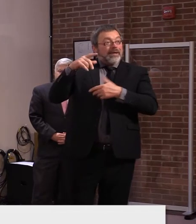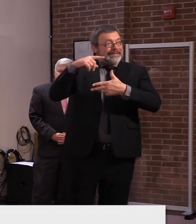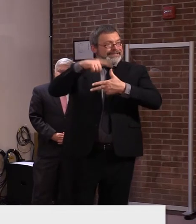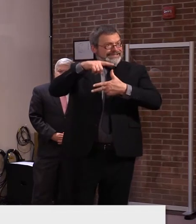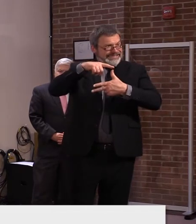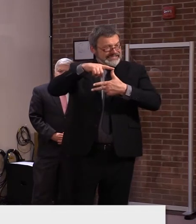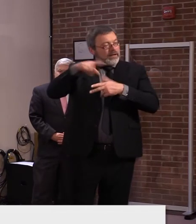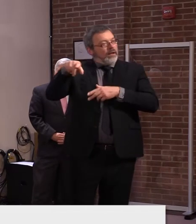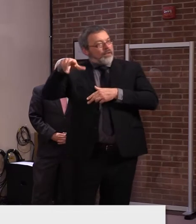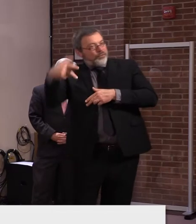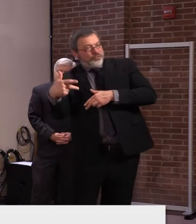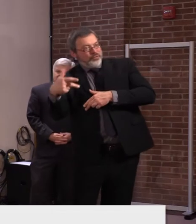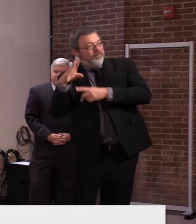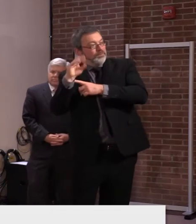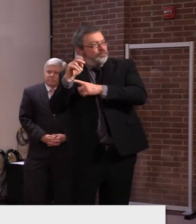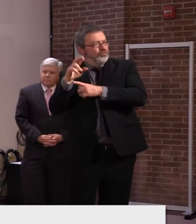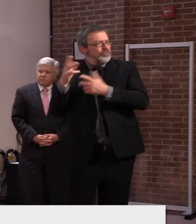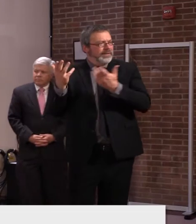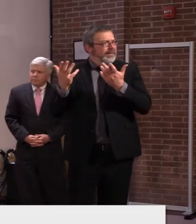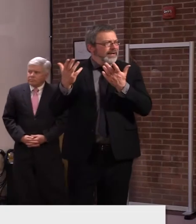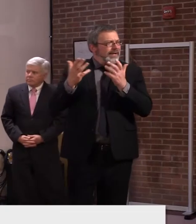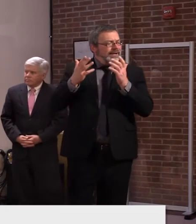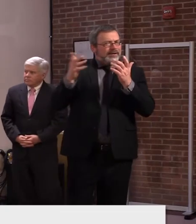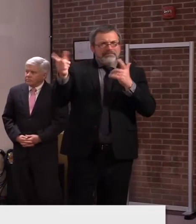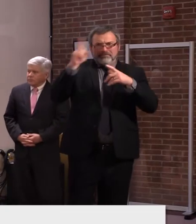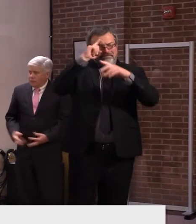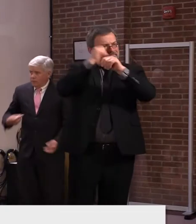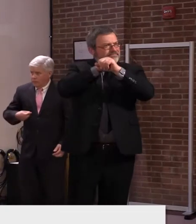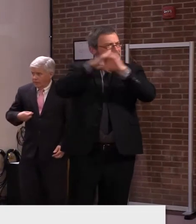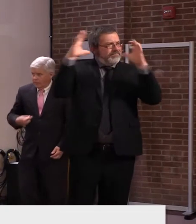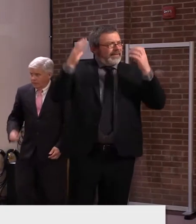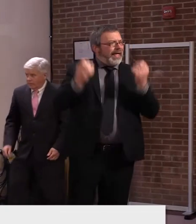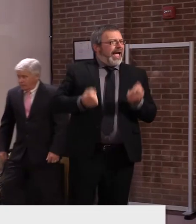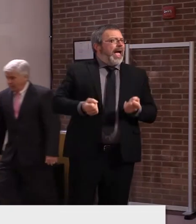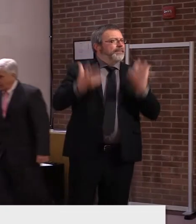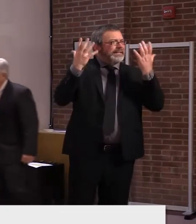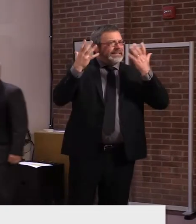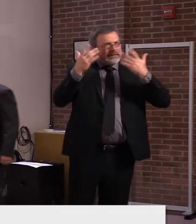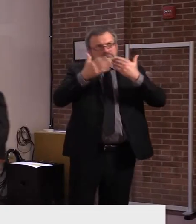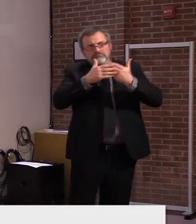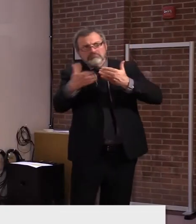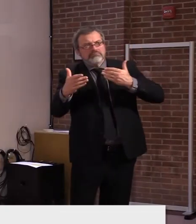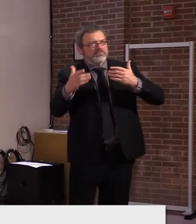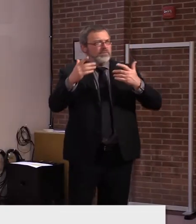of the boosters to sort of what you expected or, you know,